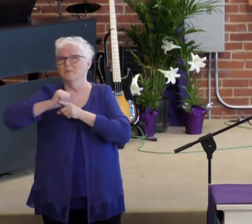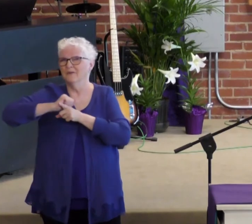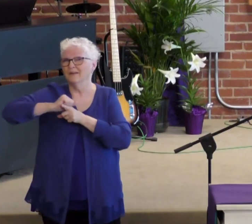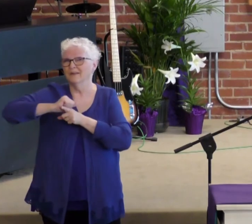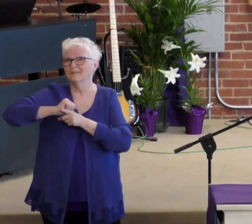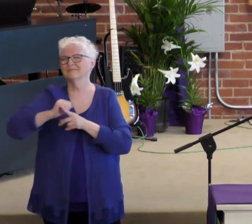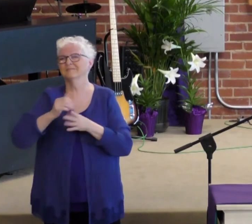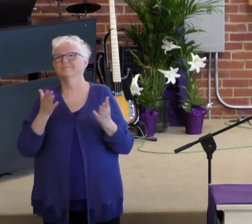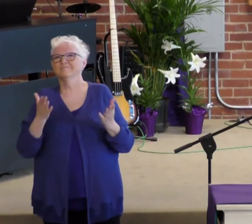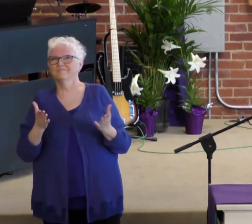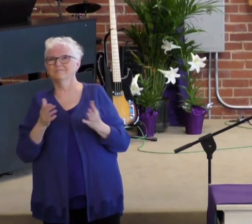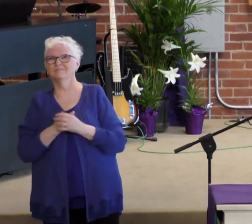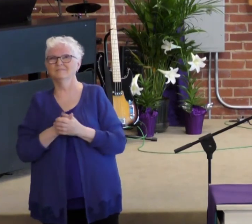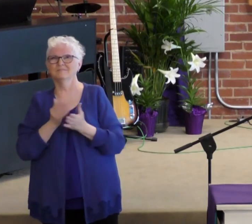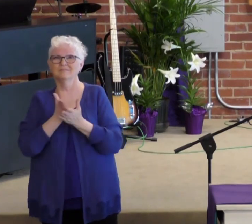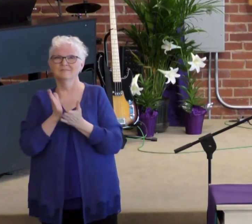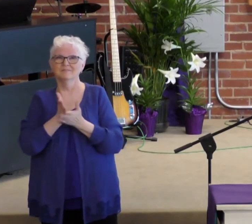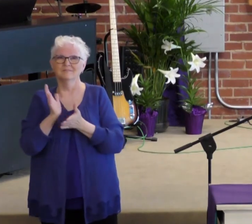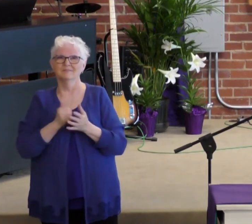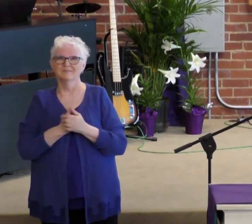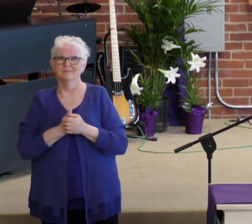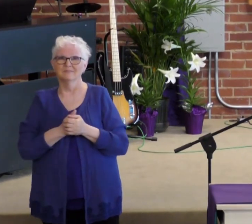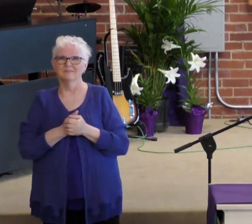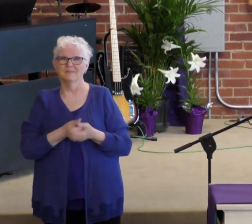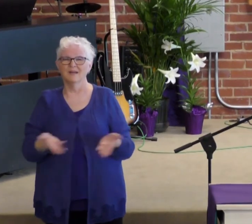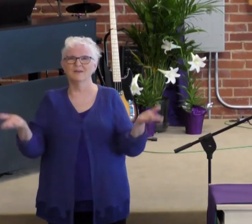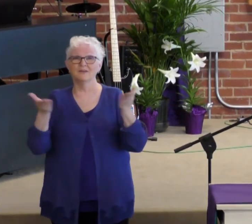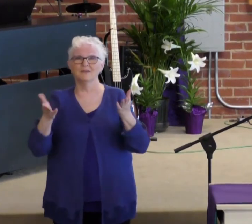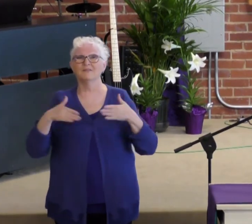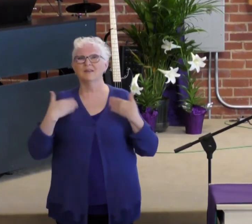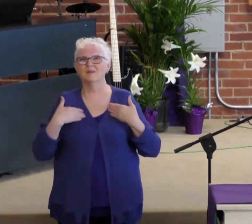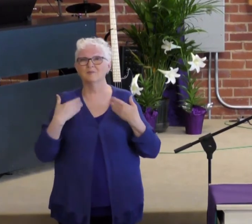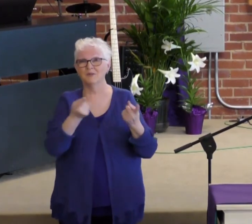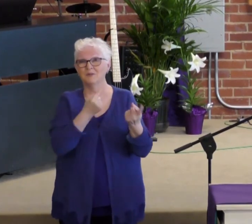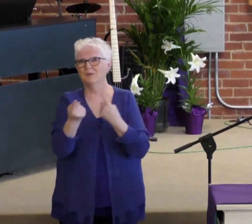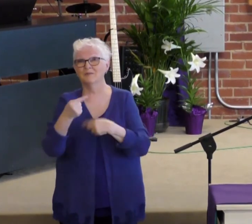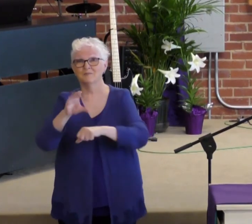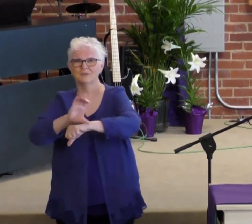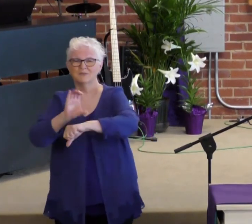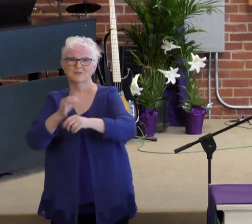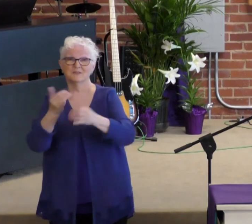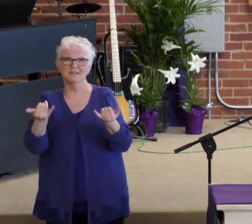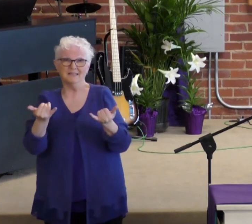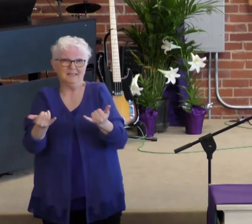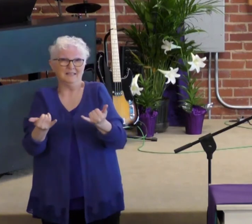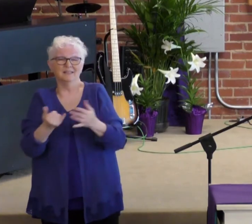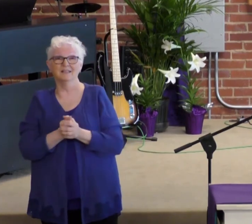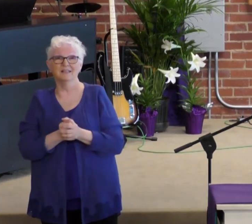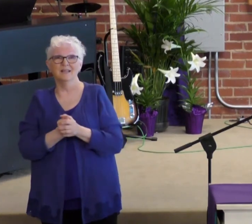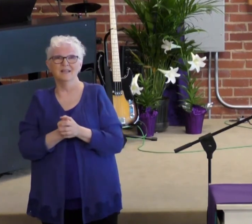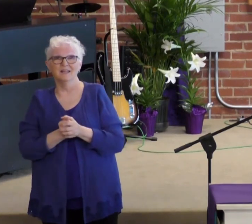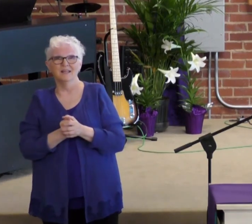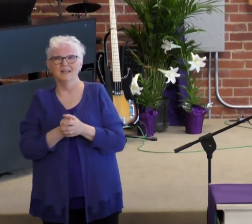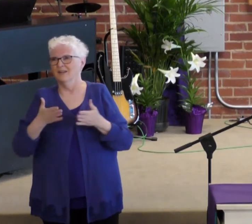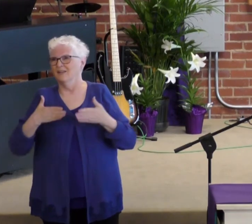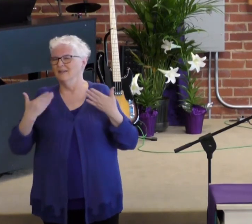practice it, okay? All right, are y'all glad you came to church today? Are you glad that Jesus loves